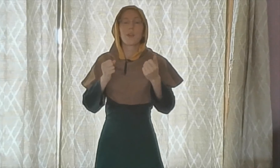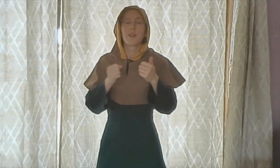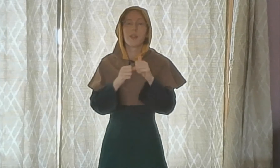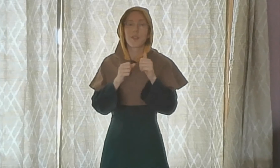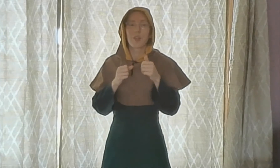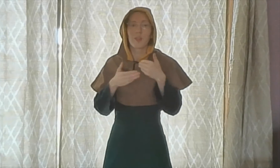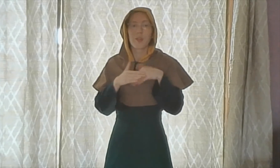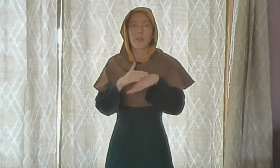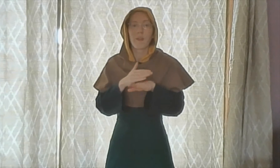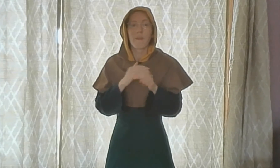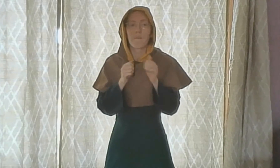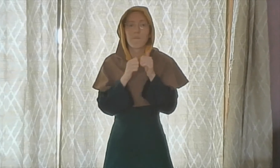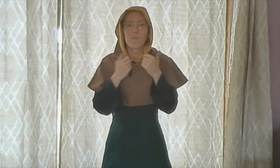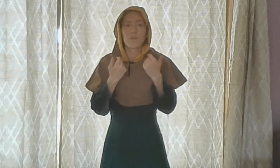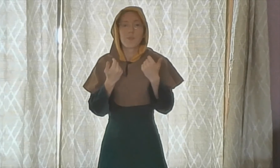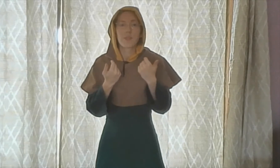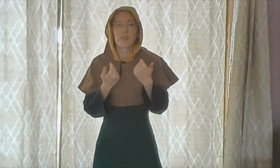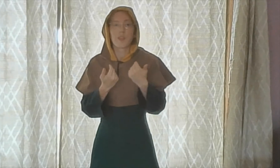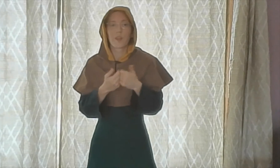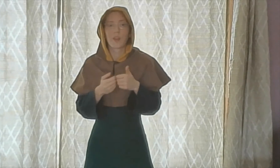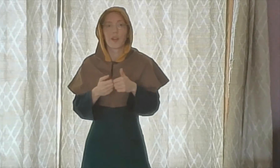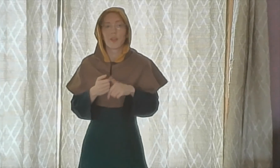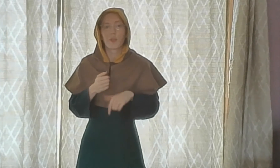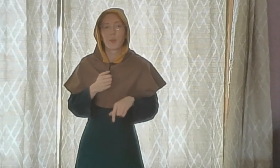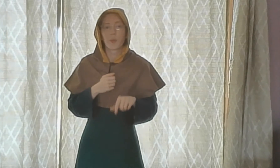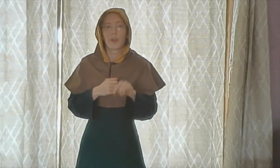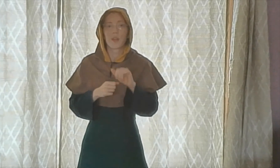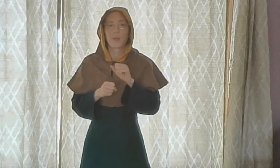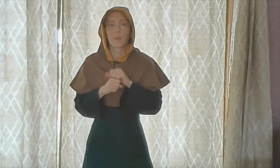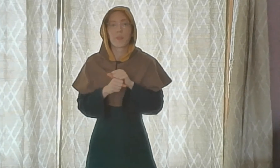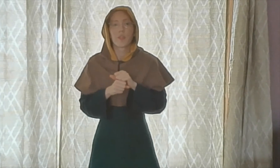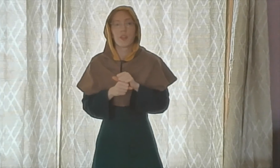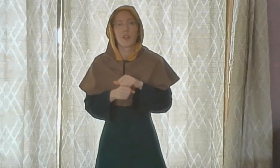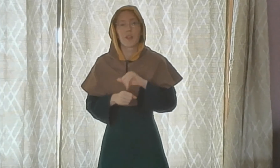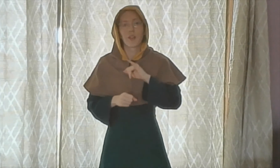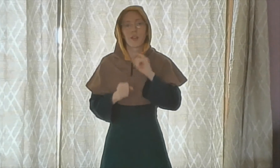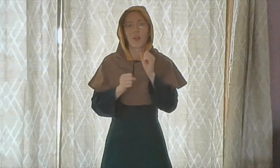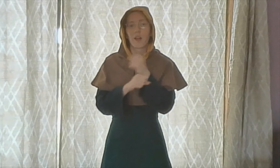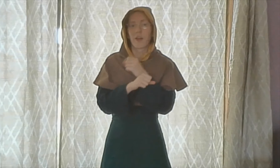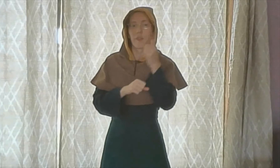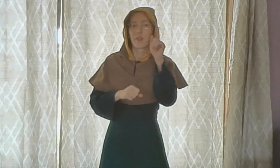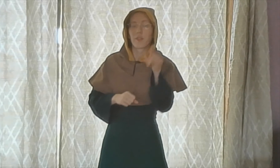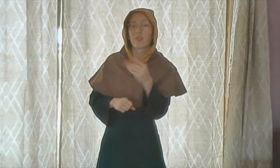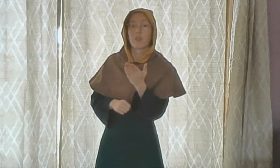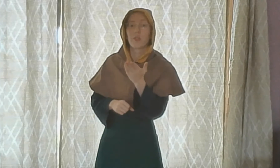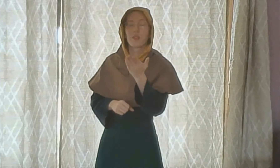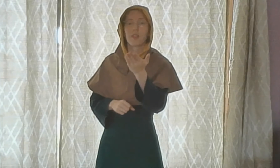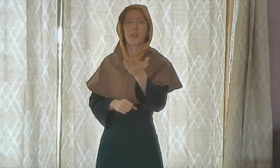me to my knees like the way you make me feel. Fight for you.